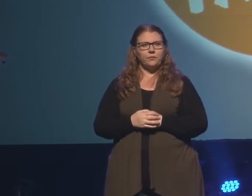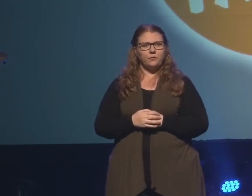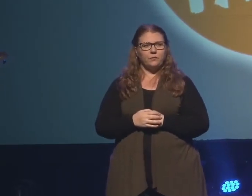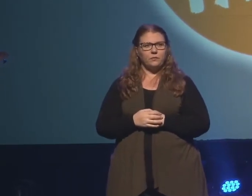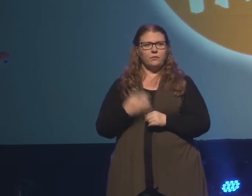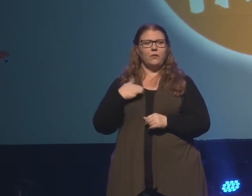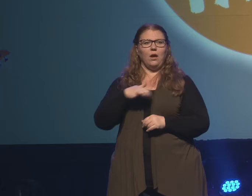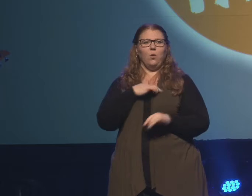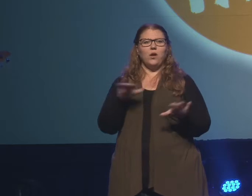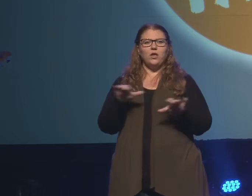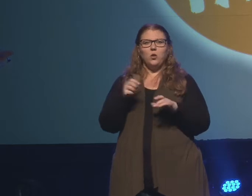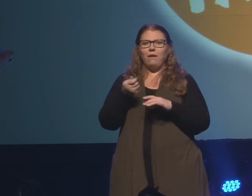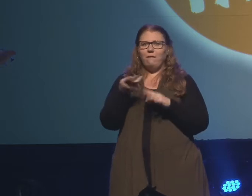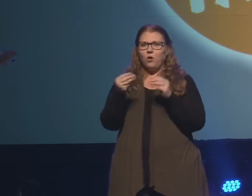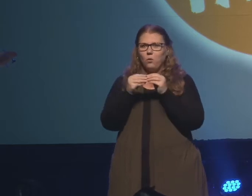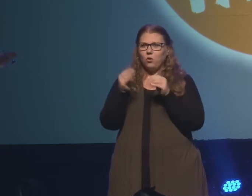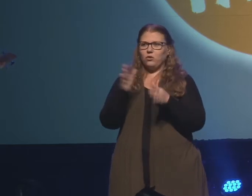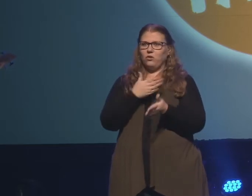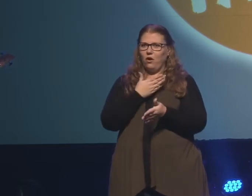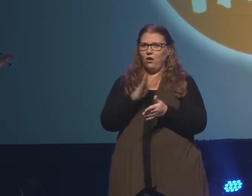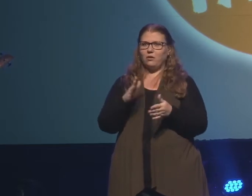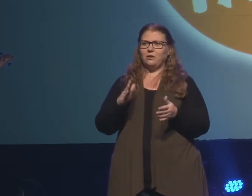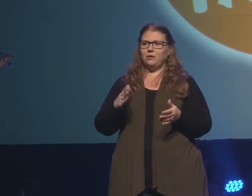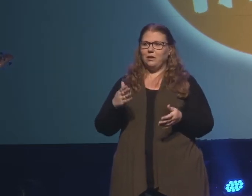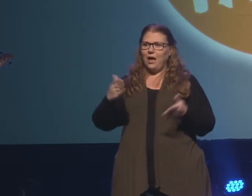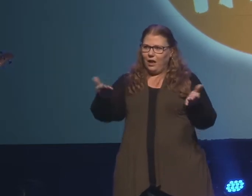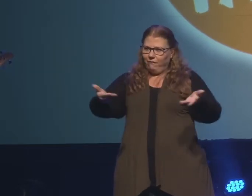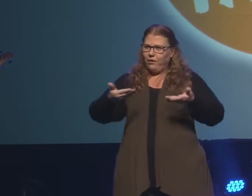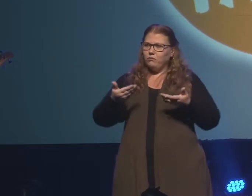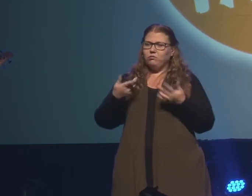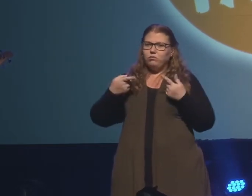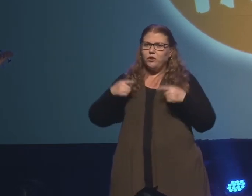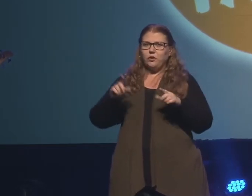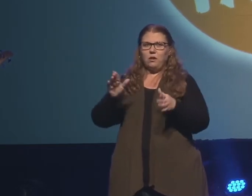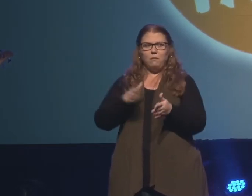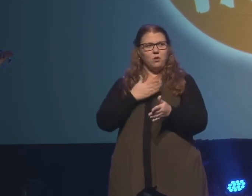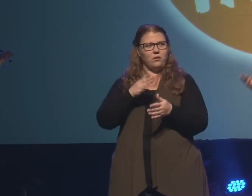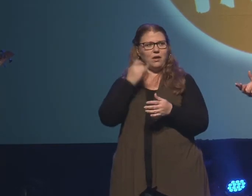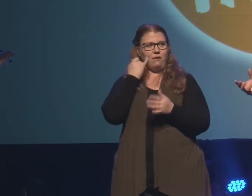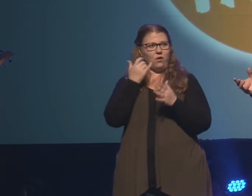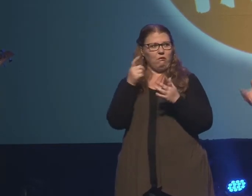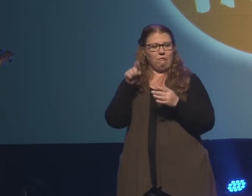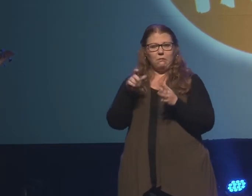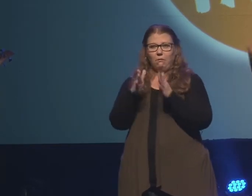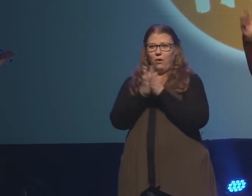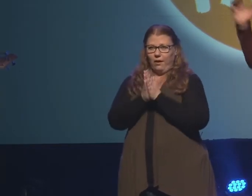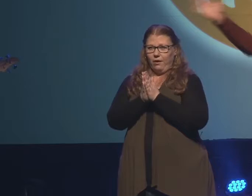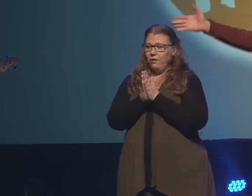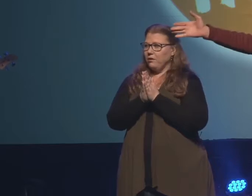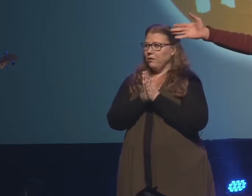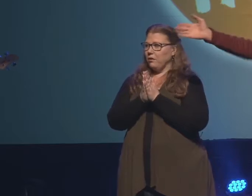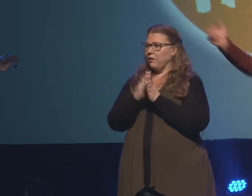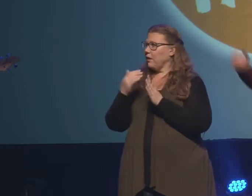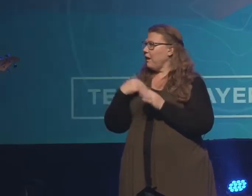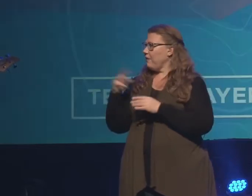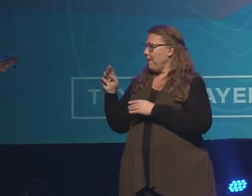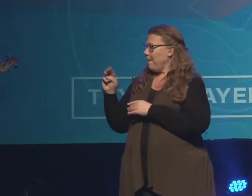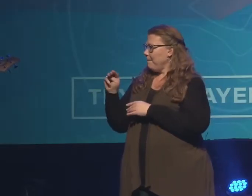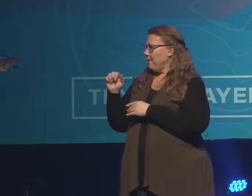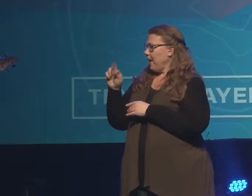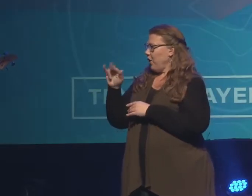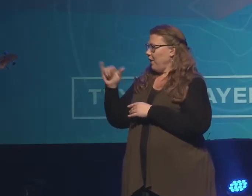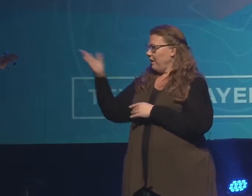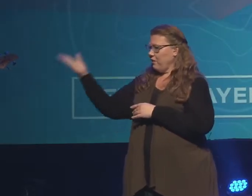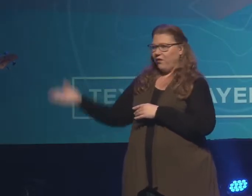And we're going to do a couple more songs, and I invite you, if during any of these songs you would like a prayer, we have a Mary's over here, and we'll have